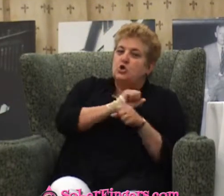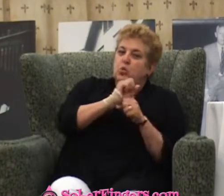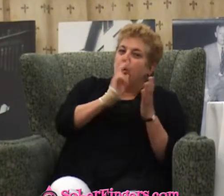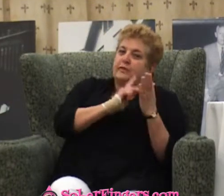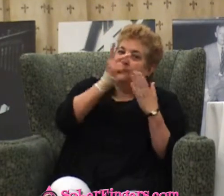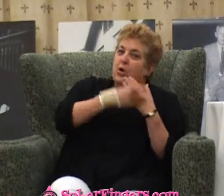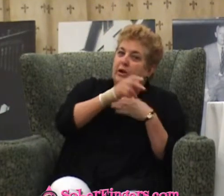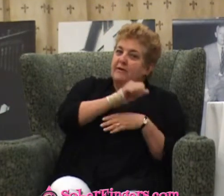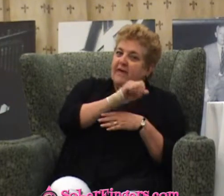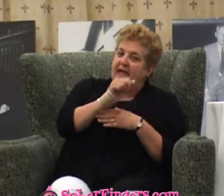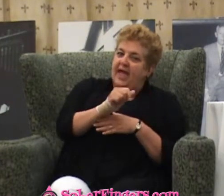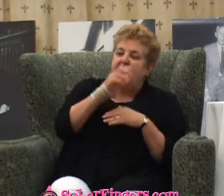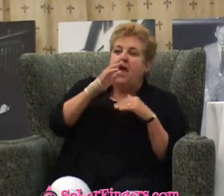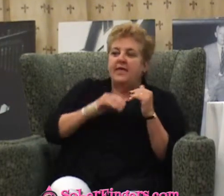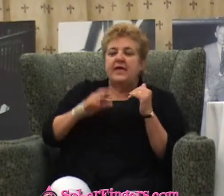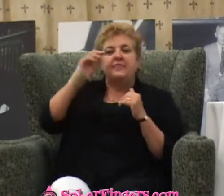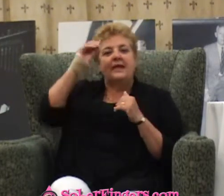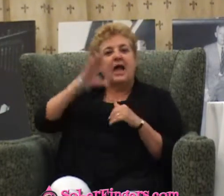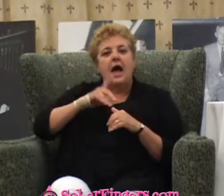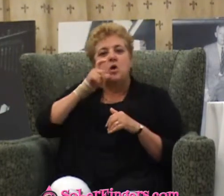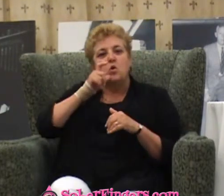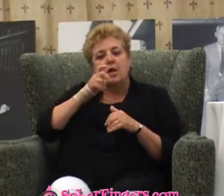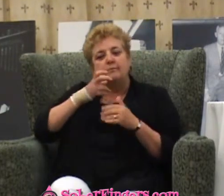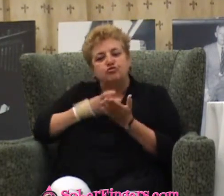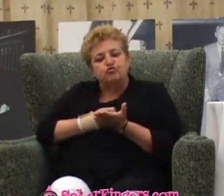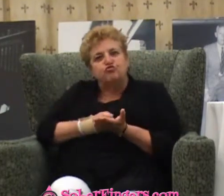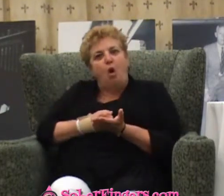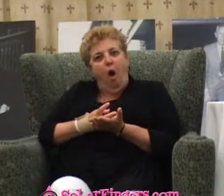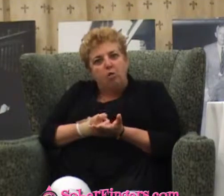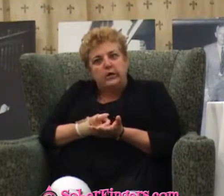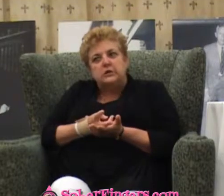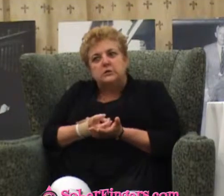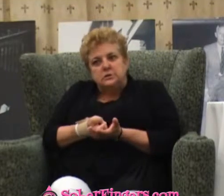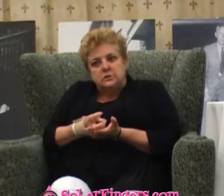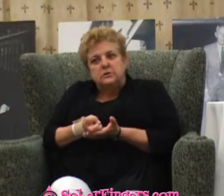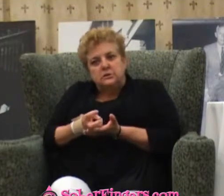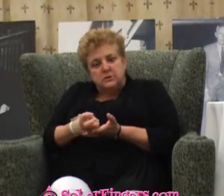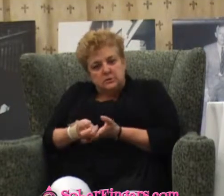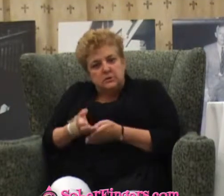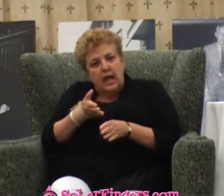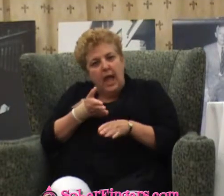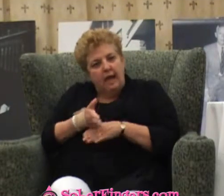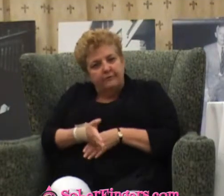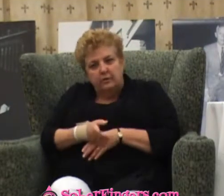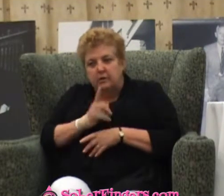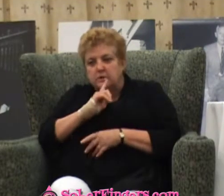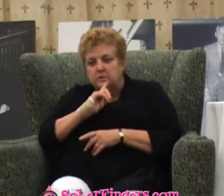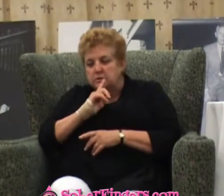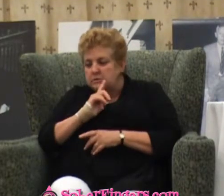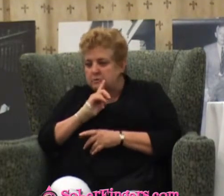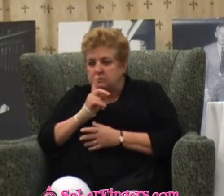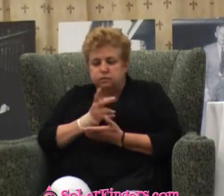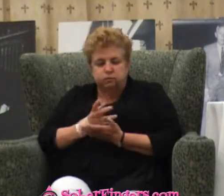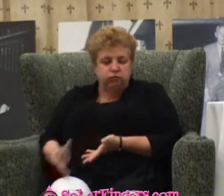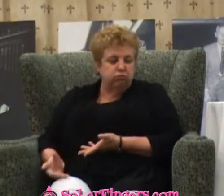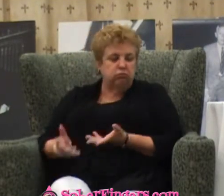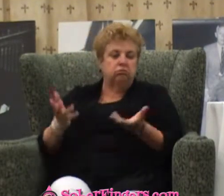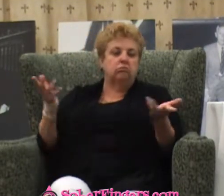comes crawling through the back door of your home group after a long, hard run? And he'll do anything, right? 90 meetings in